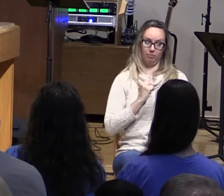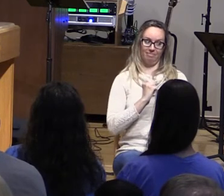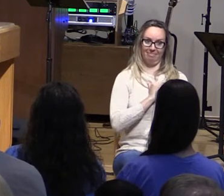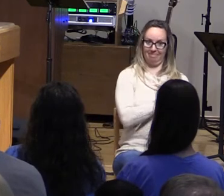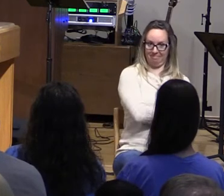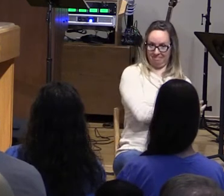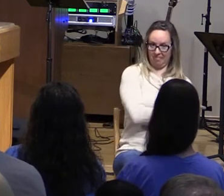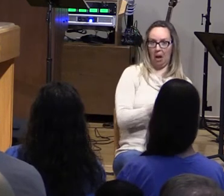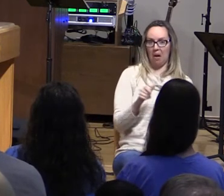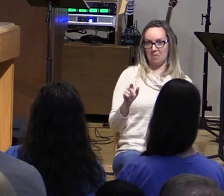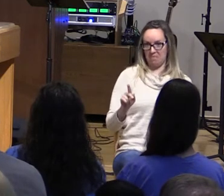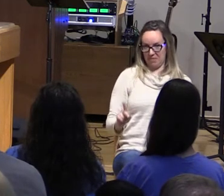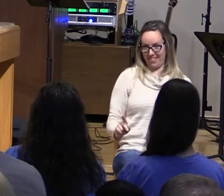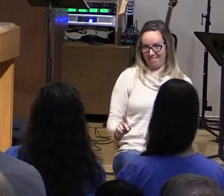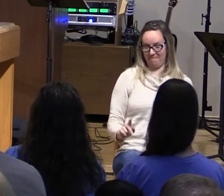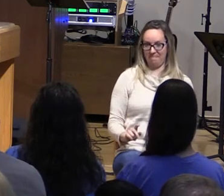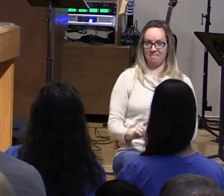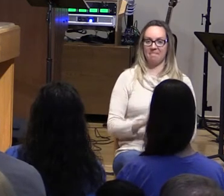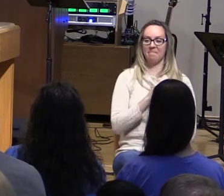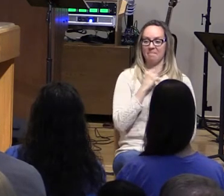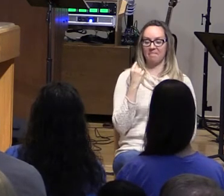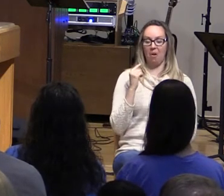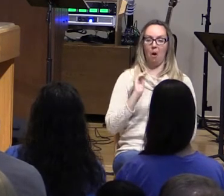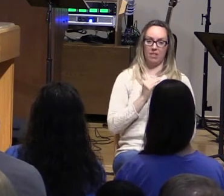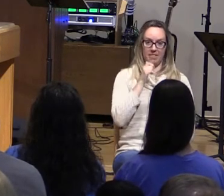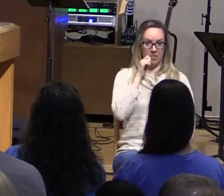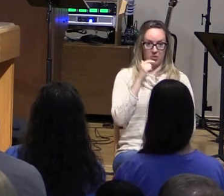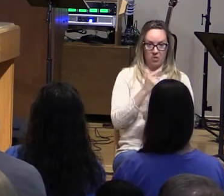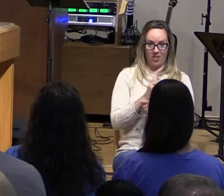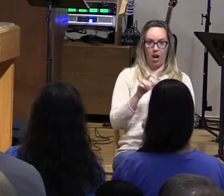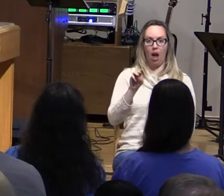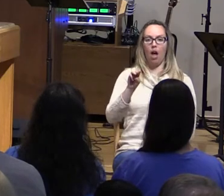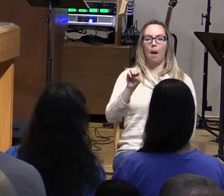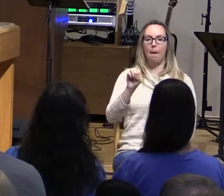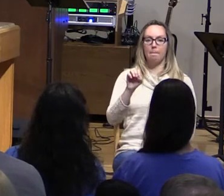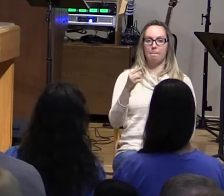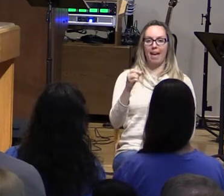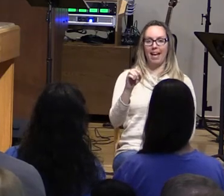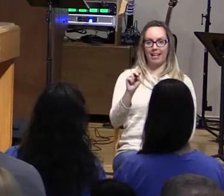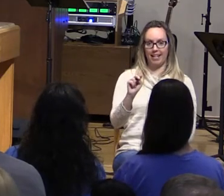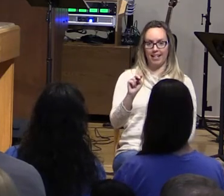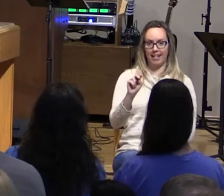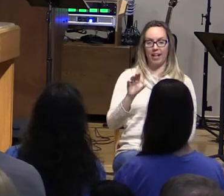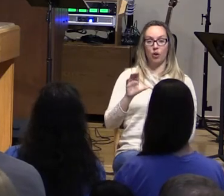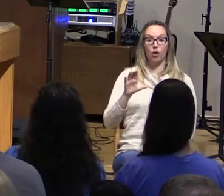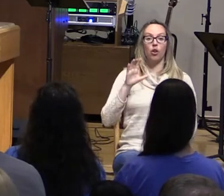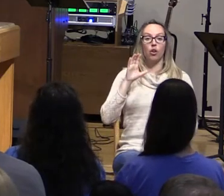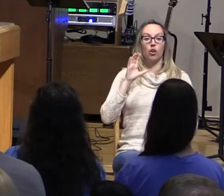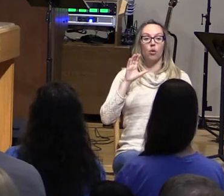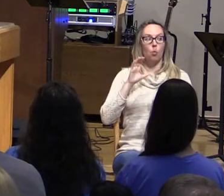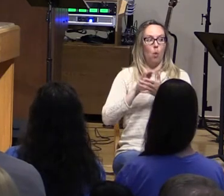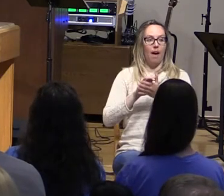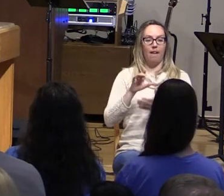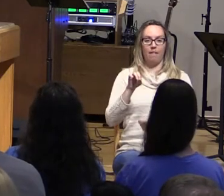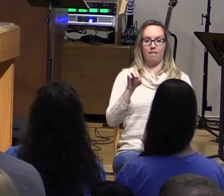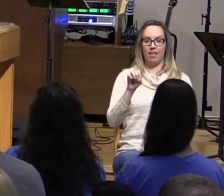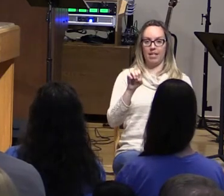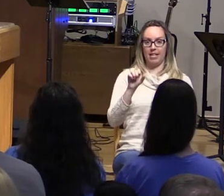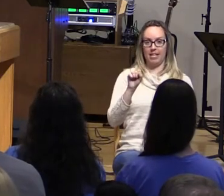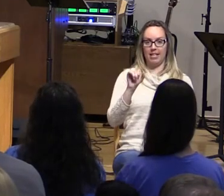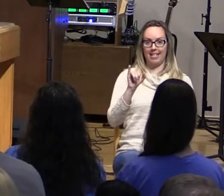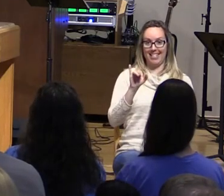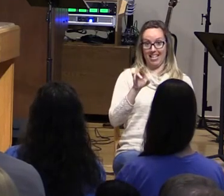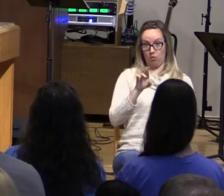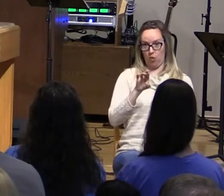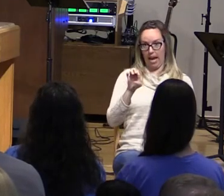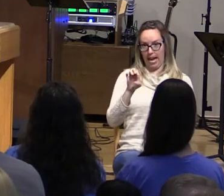somebody else. Our sister, Megan, and her spouse, Desiree, have been with us at St. John